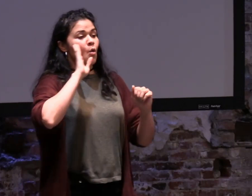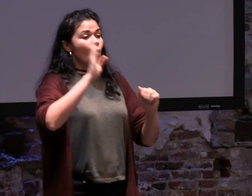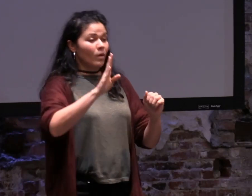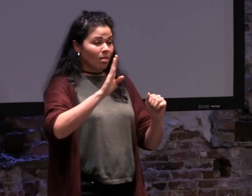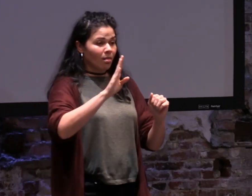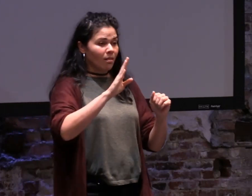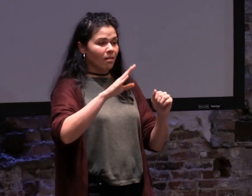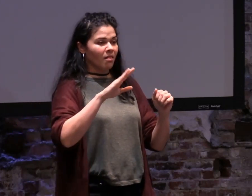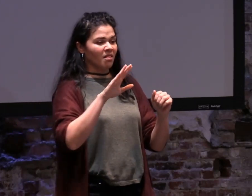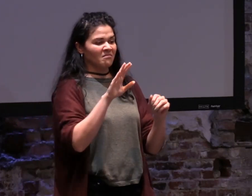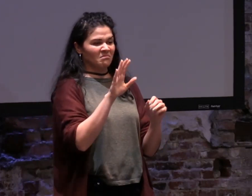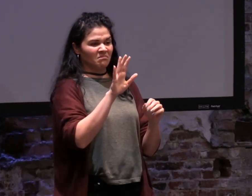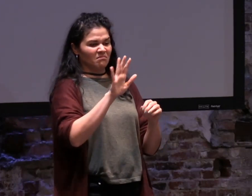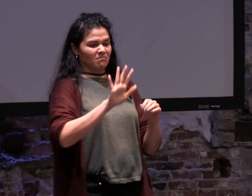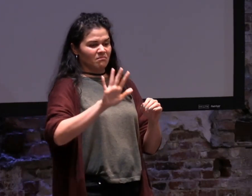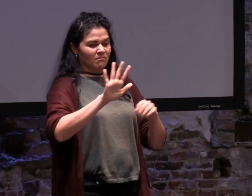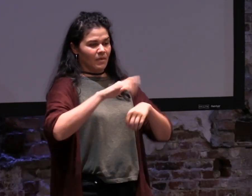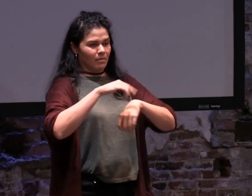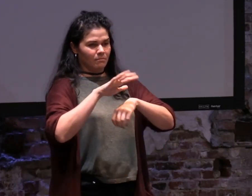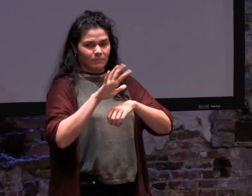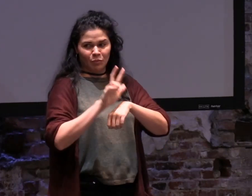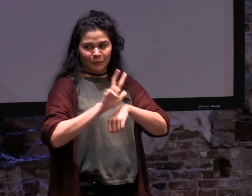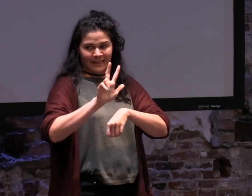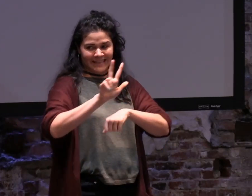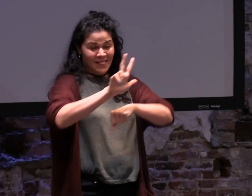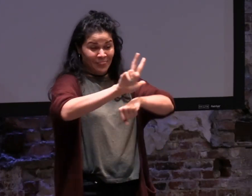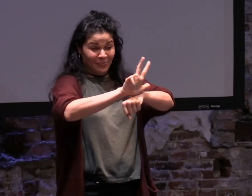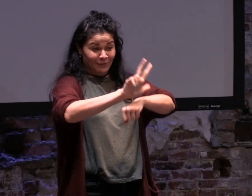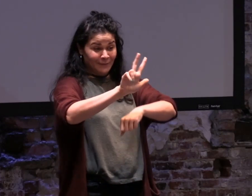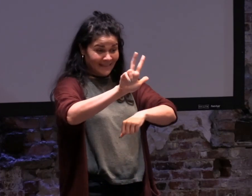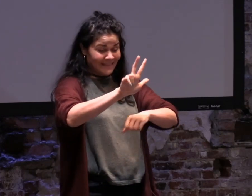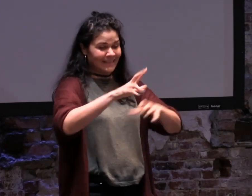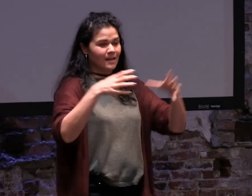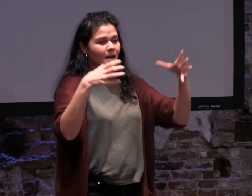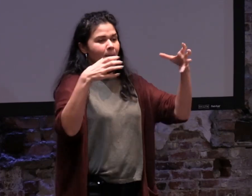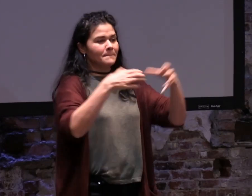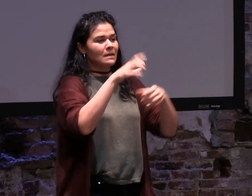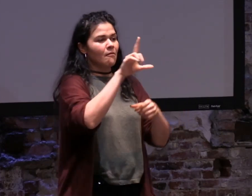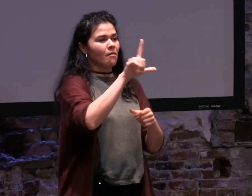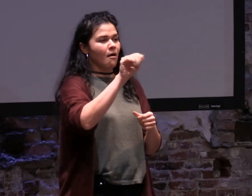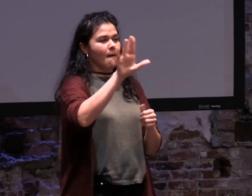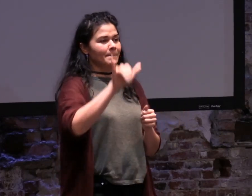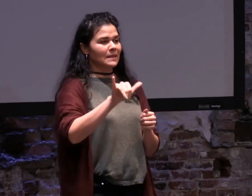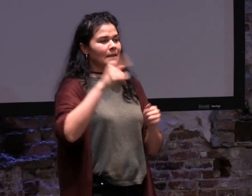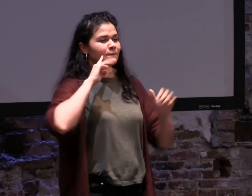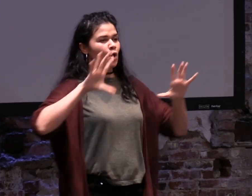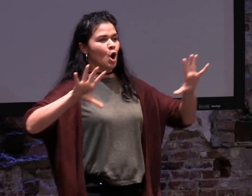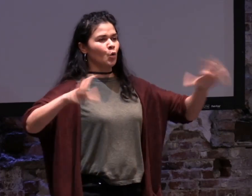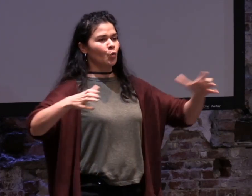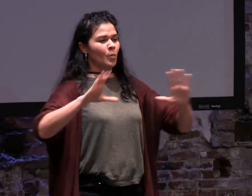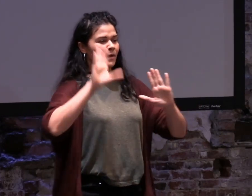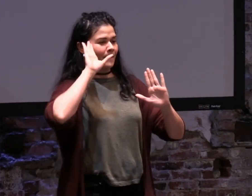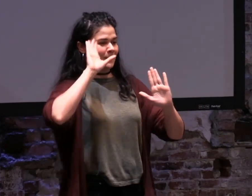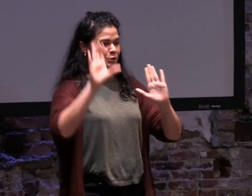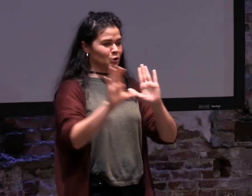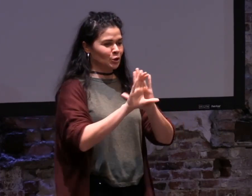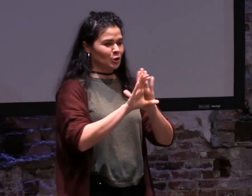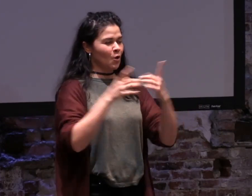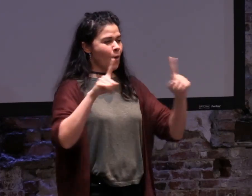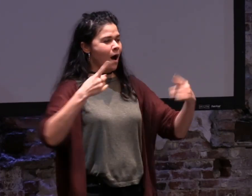2:40, remember that time, well, 3 o'clock, because it's about 2:40 now, at 3 o'clock, we're gonna go get